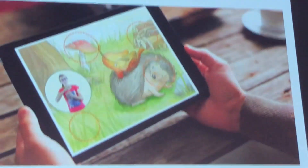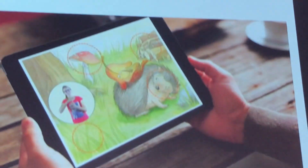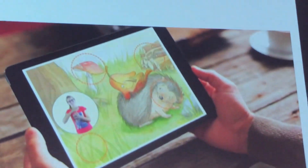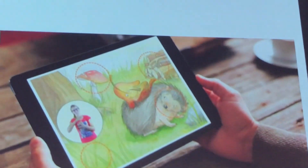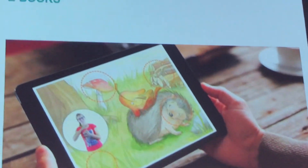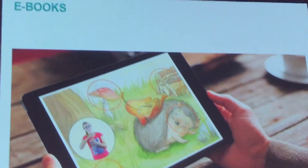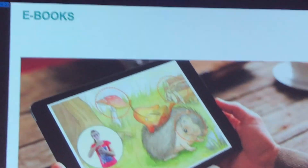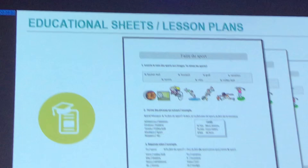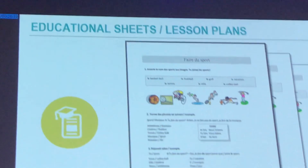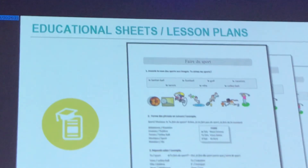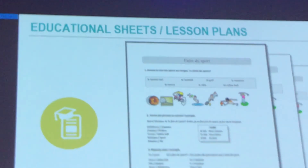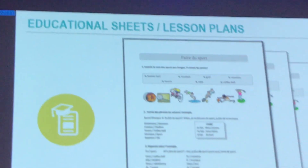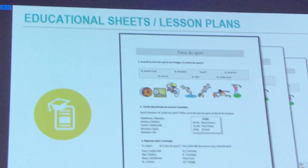e-books,